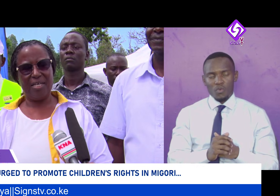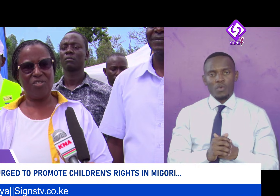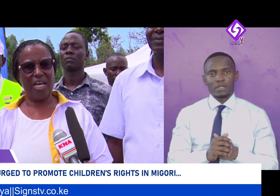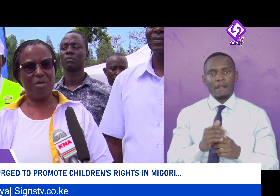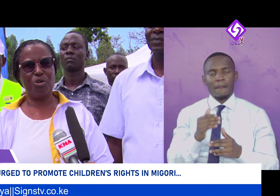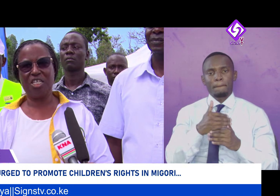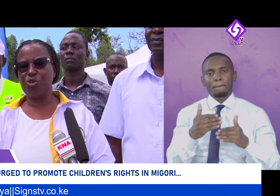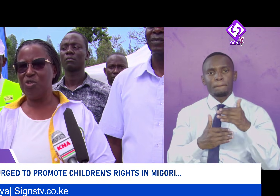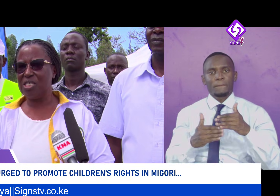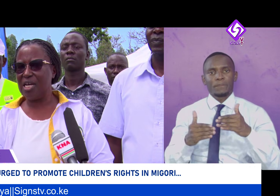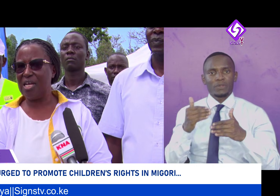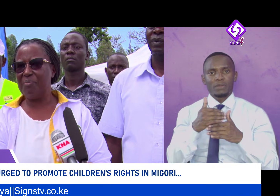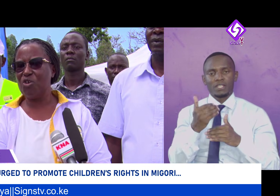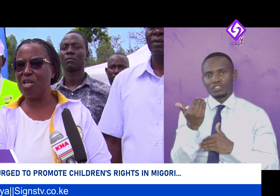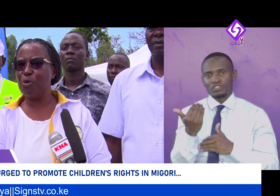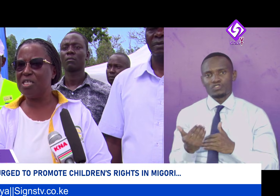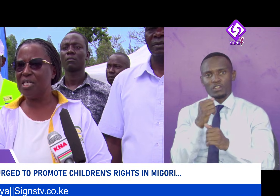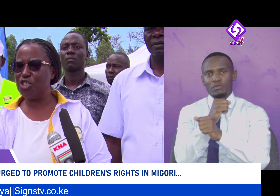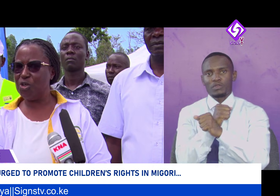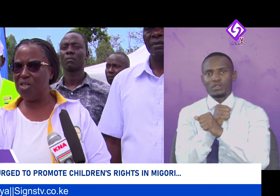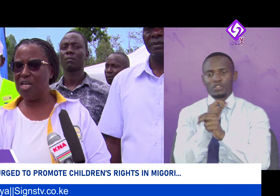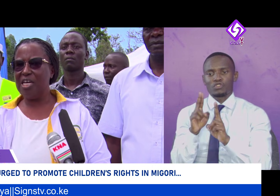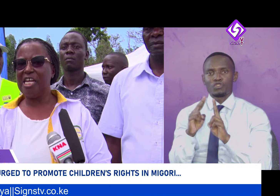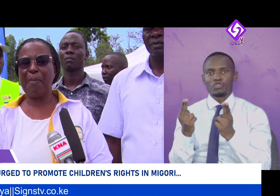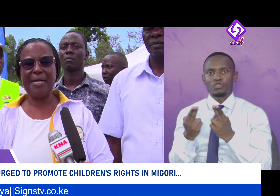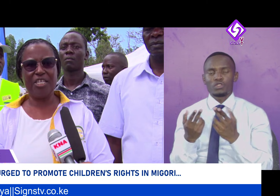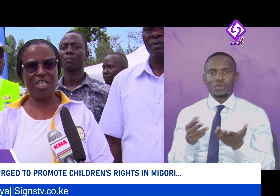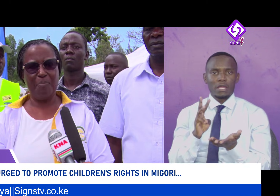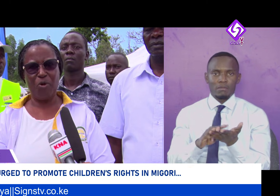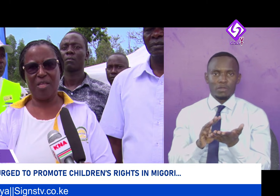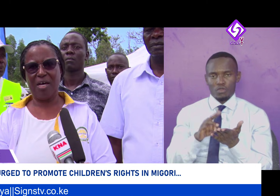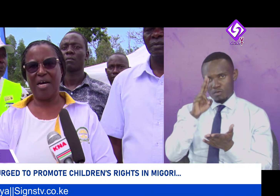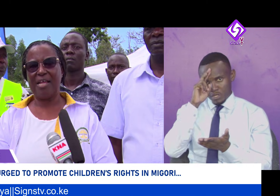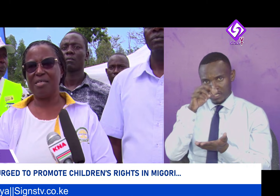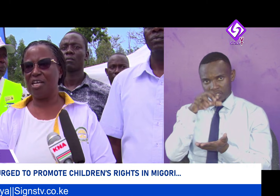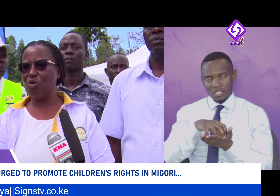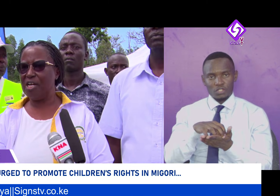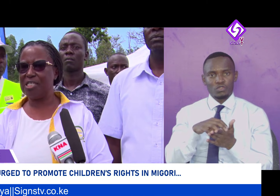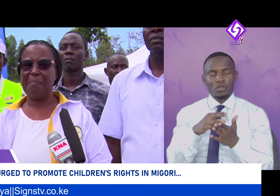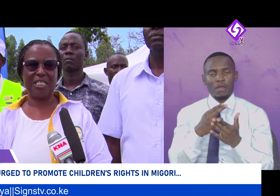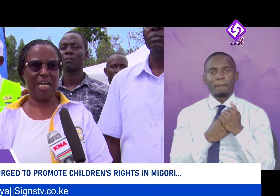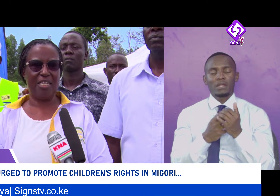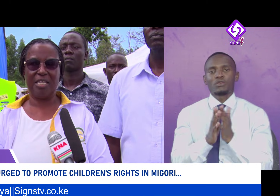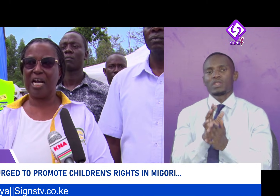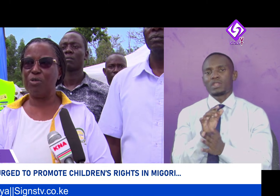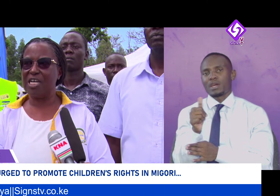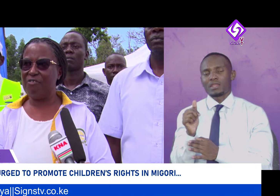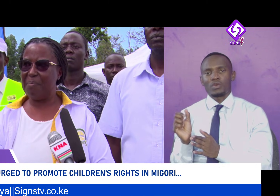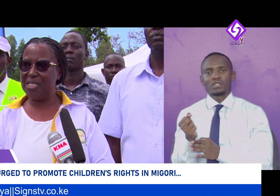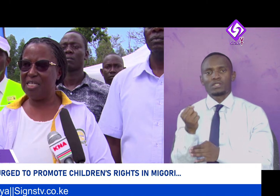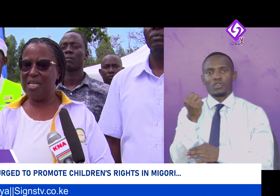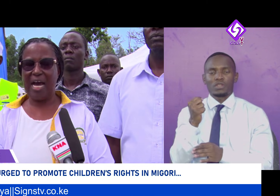constructing child protection units at the Migori police station in partnership with other stakeholders, and particularly the